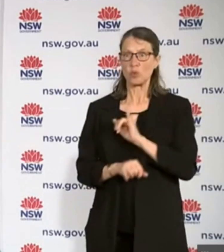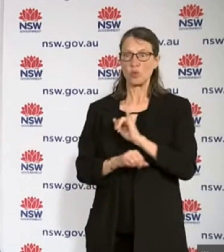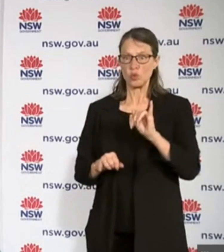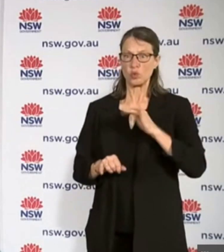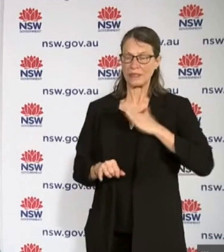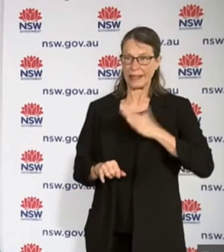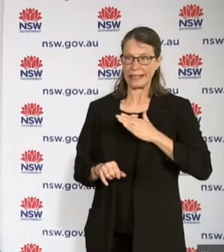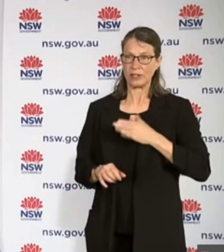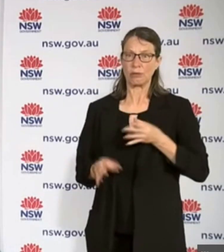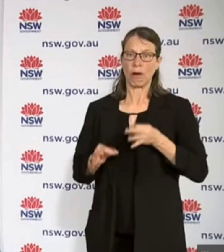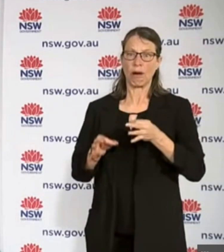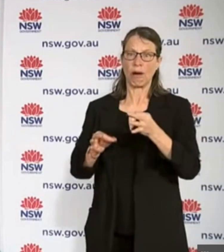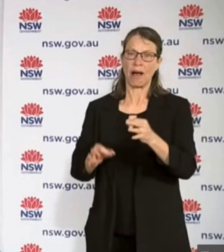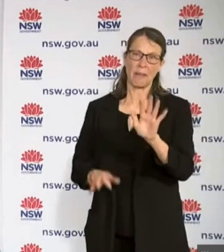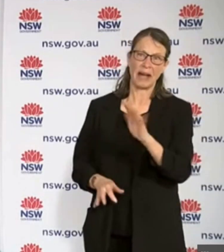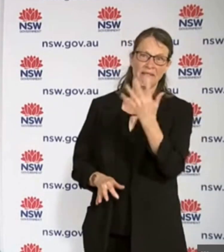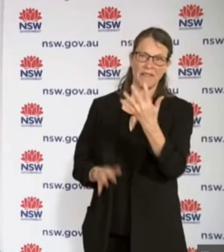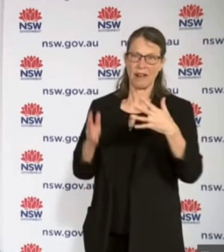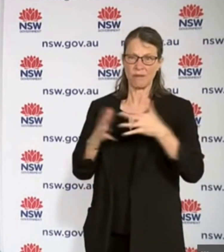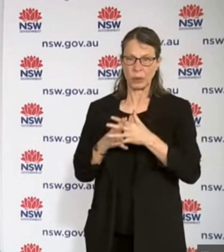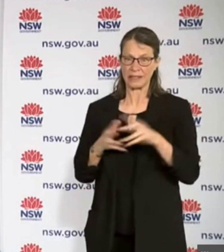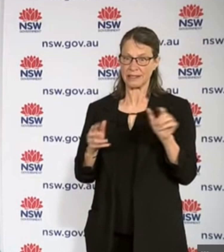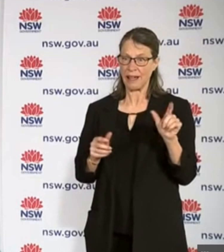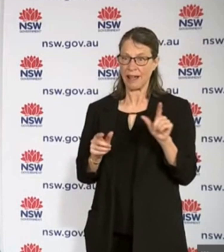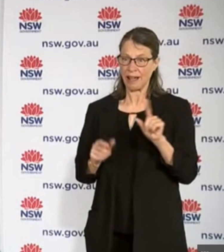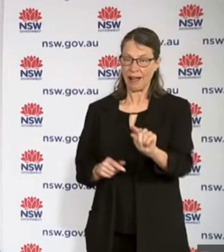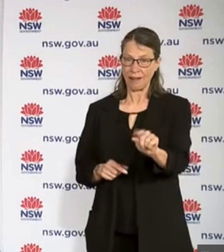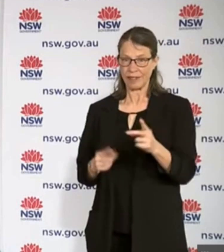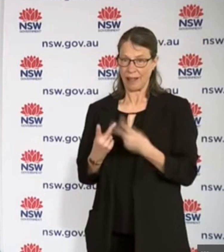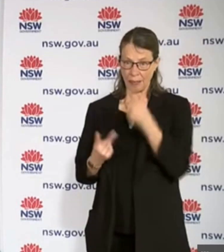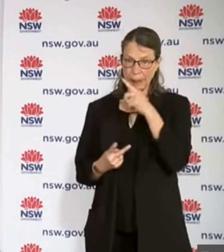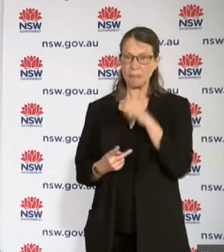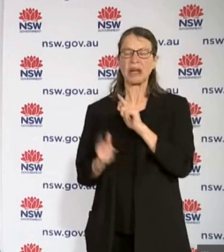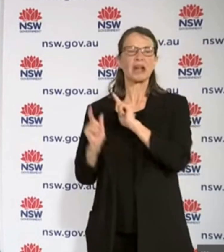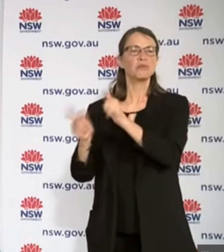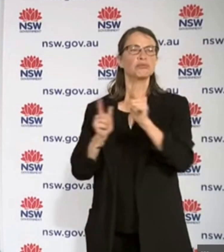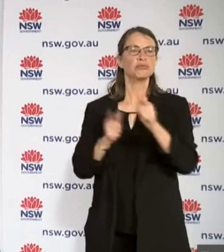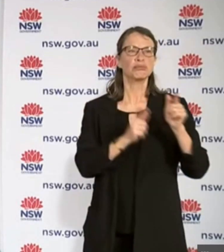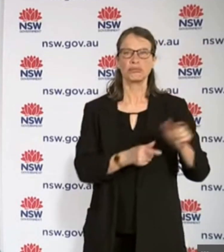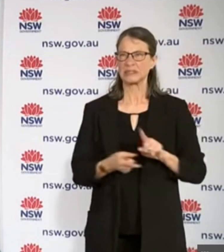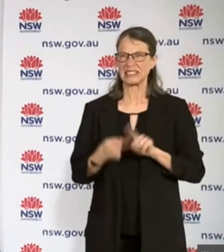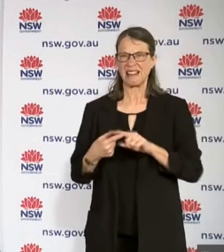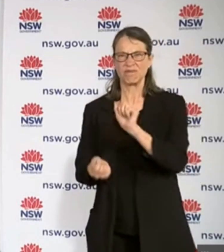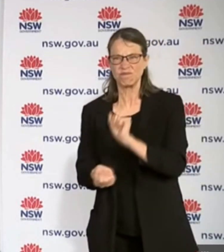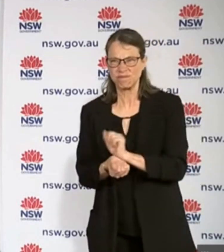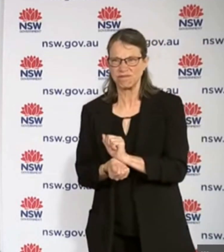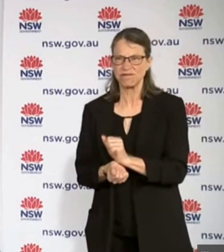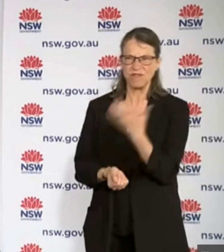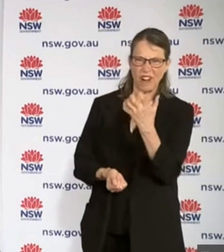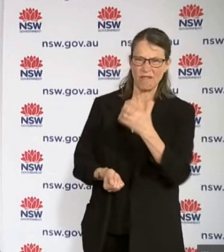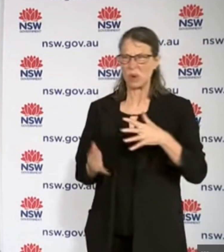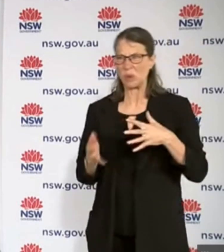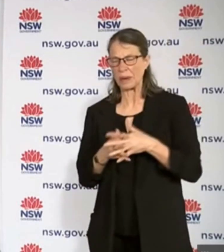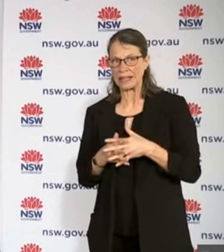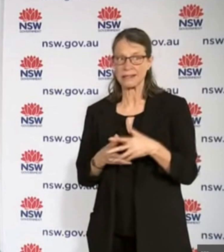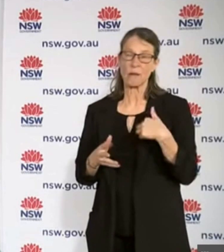we hit 80% double dose to be able to enjoy those things others enjoy. And I'm hopeful and optimistic that by the